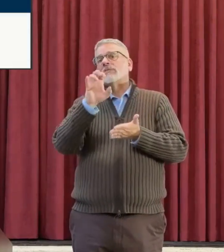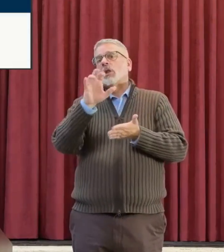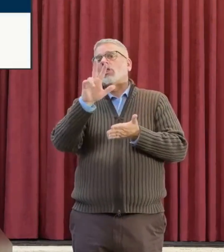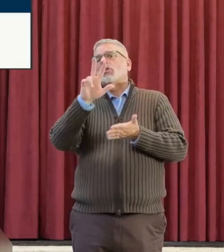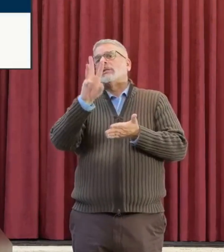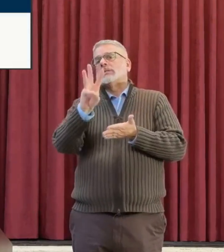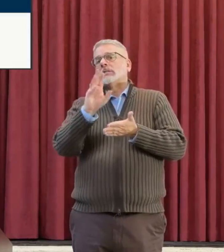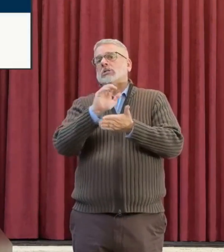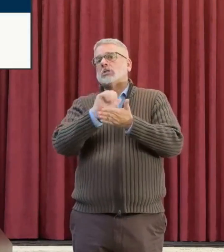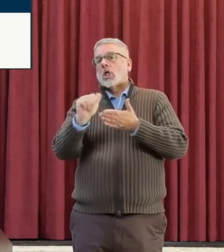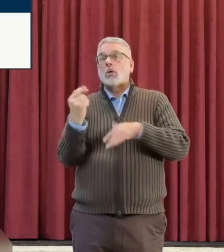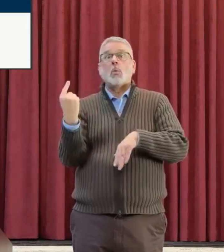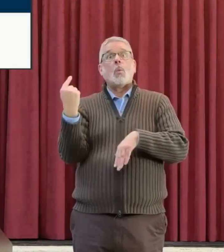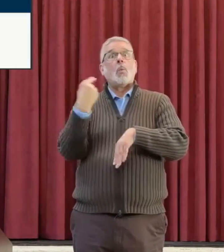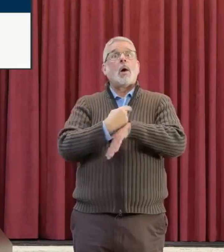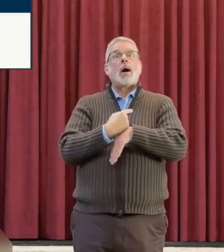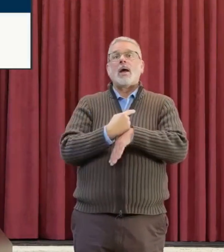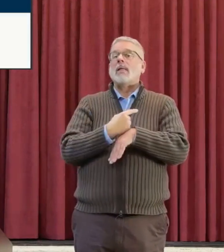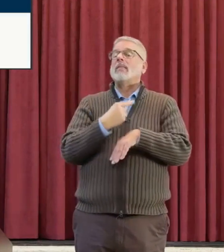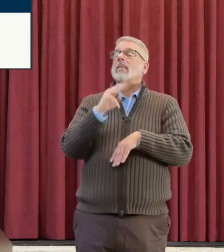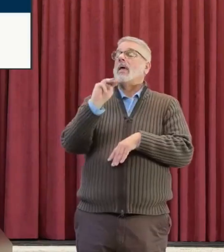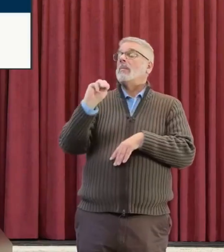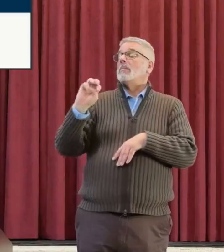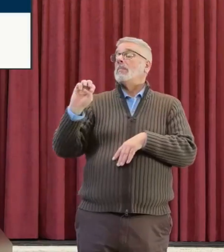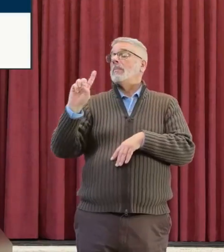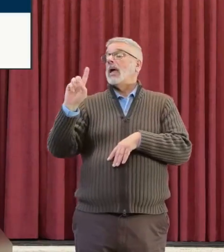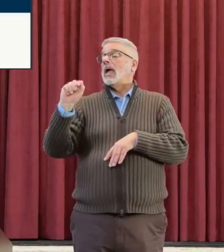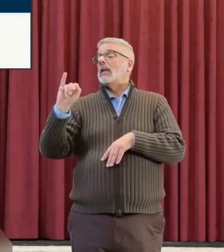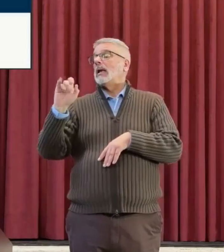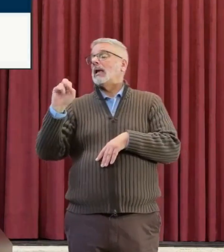$1,736 or something for day one, and then Medicare covers